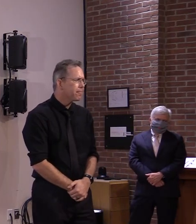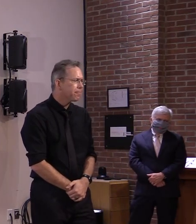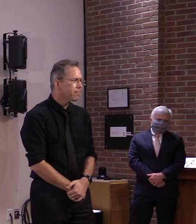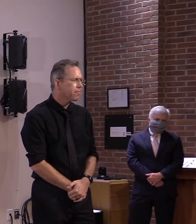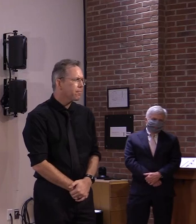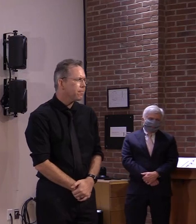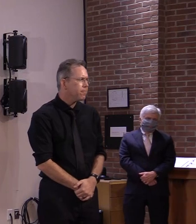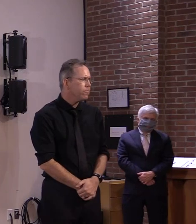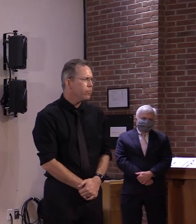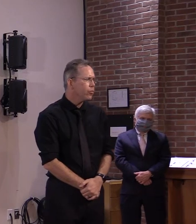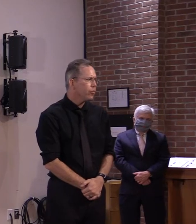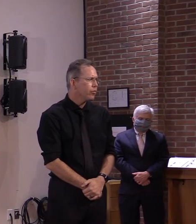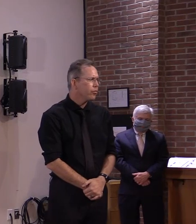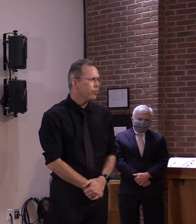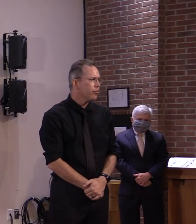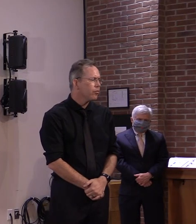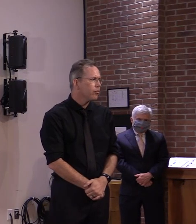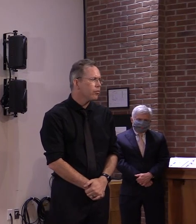just